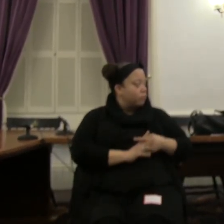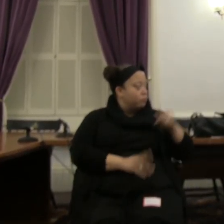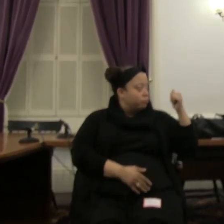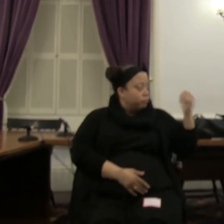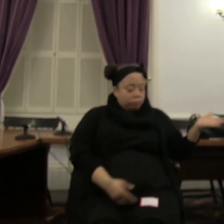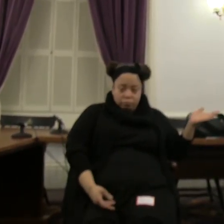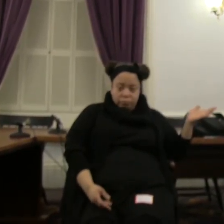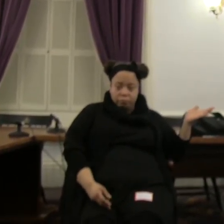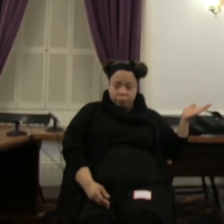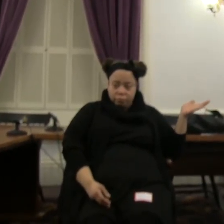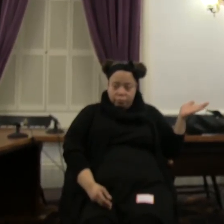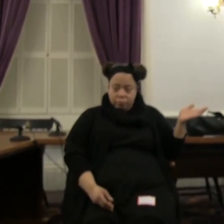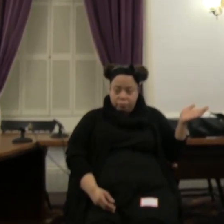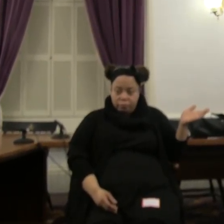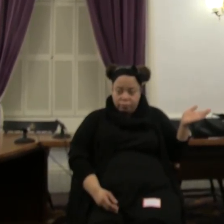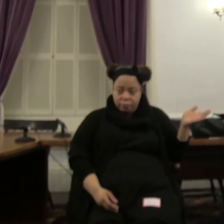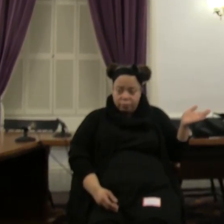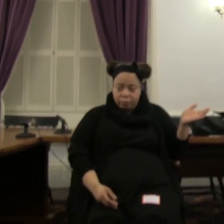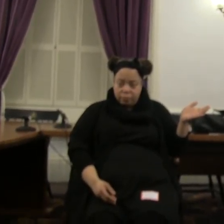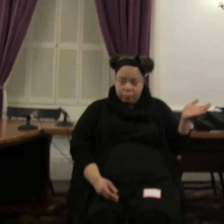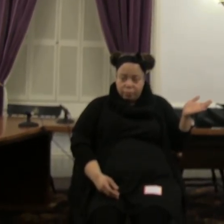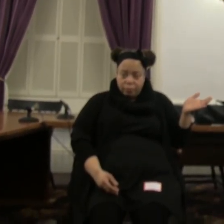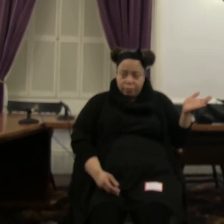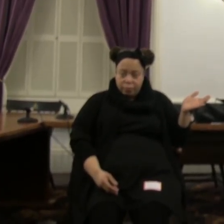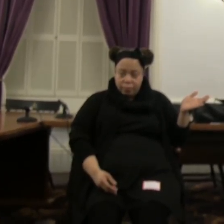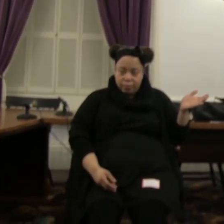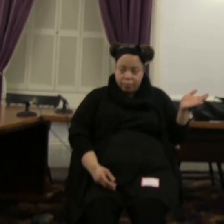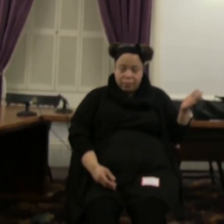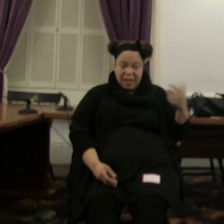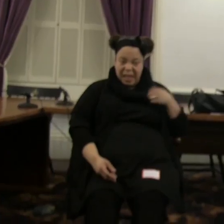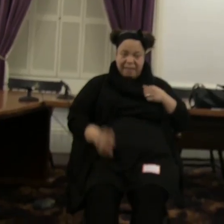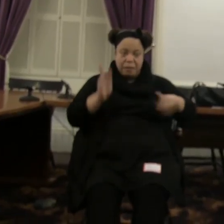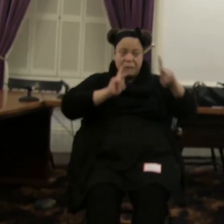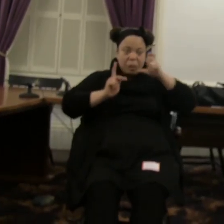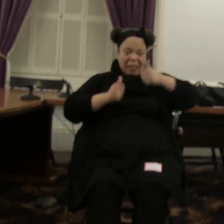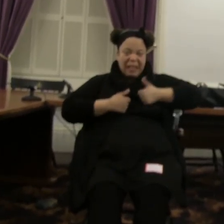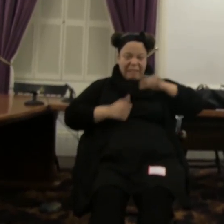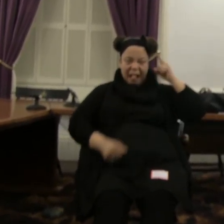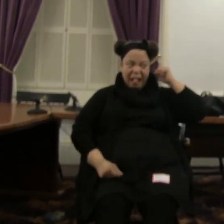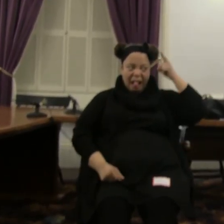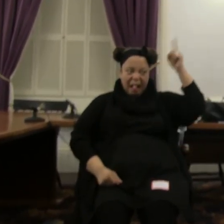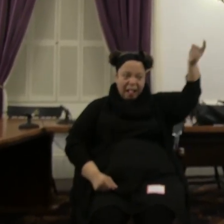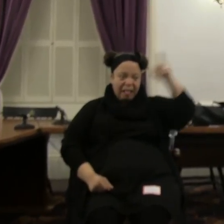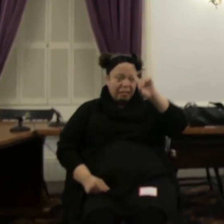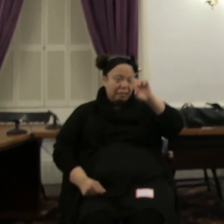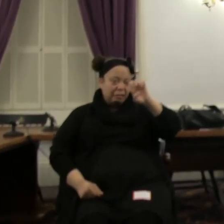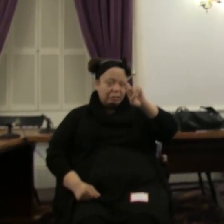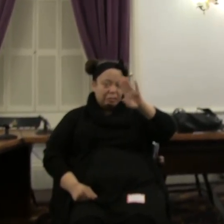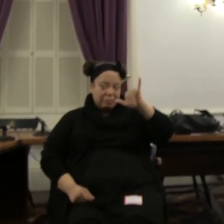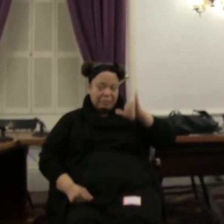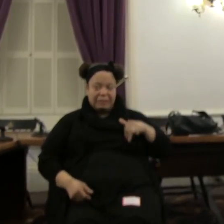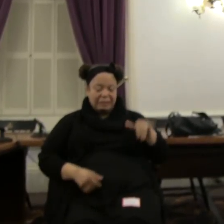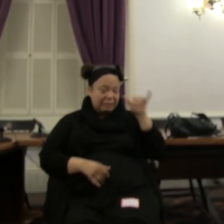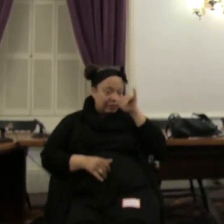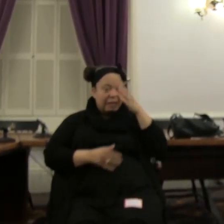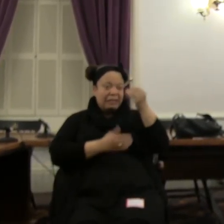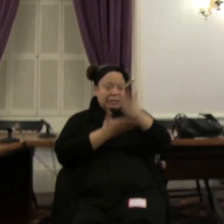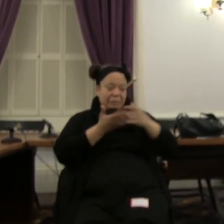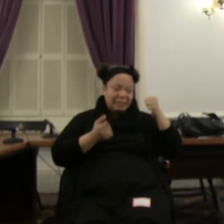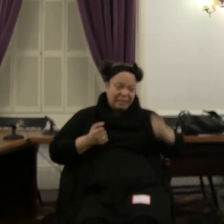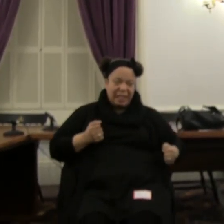we could go around the room. And if you could just say your name and your town. So I think one of the most amazing things about